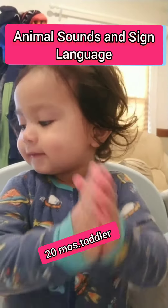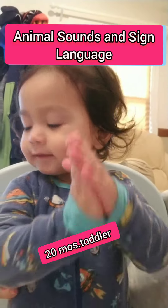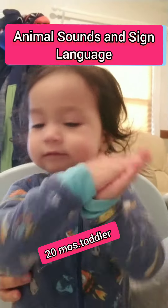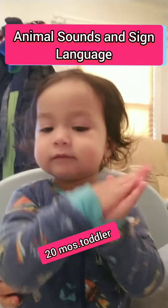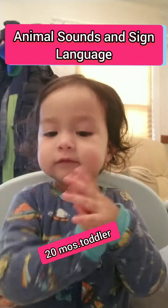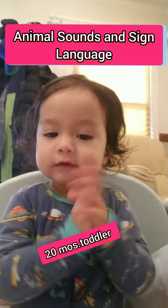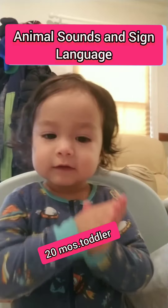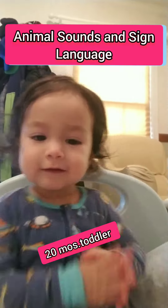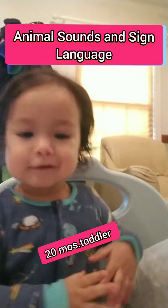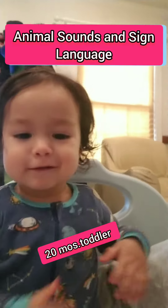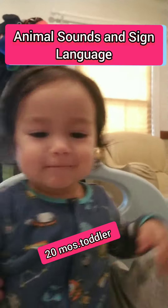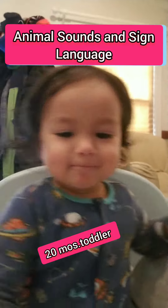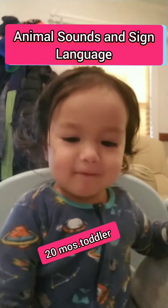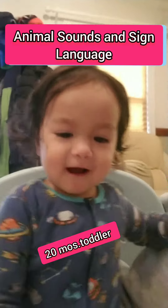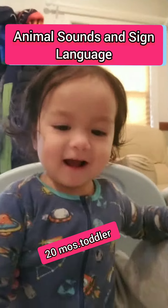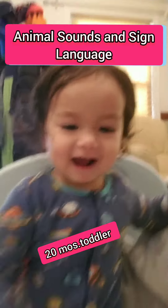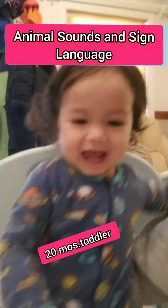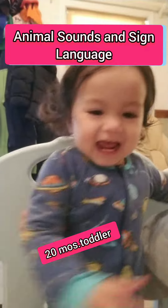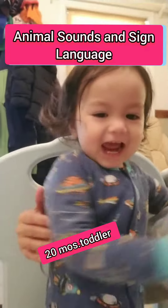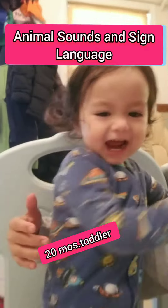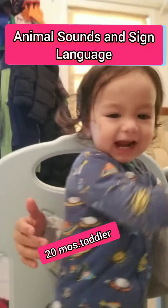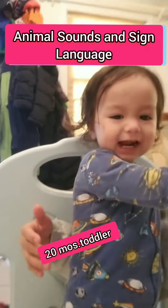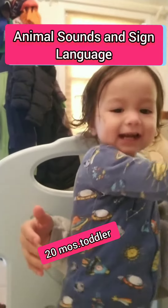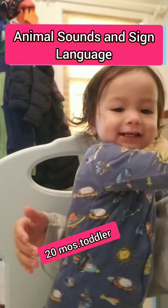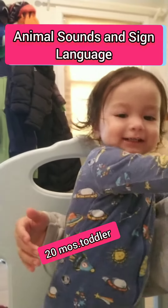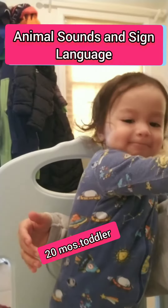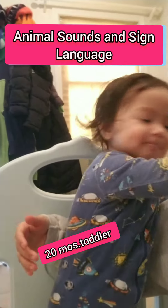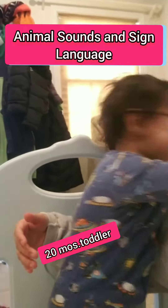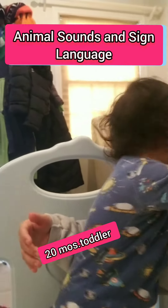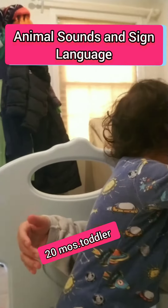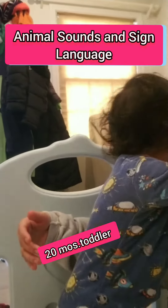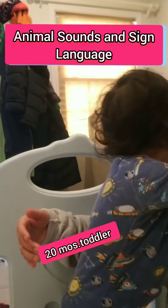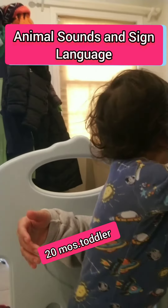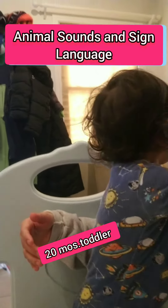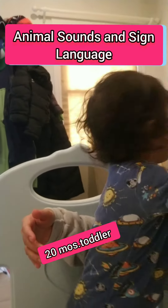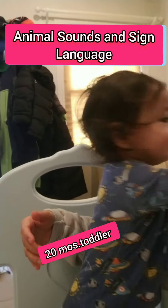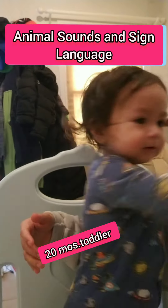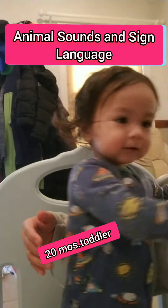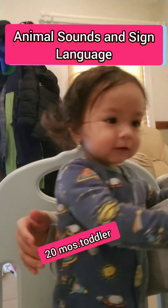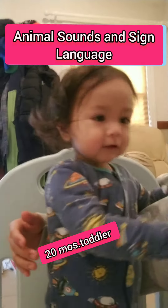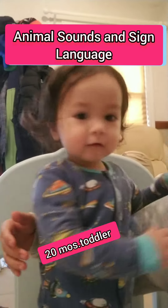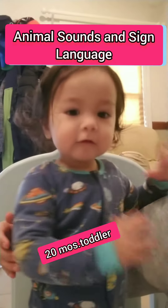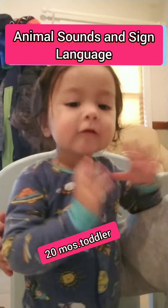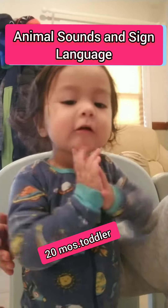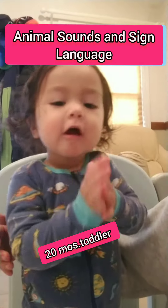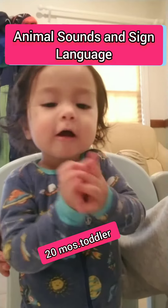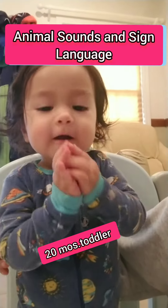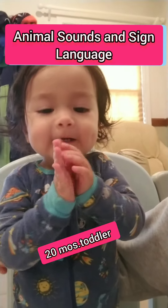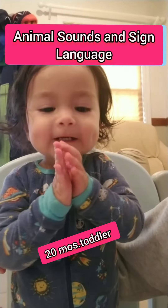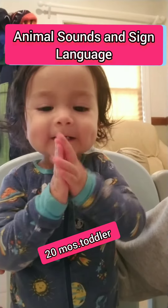about toys how about toys how about change change